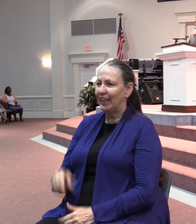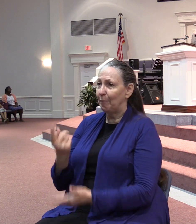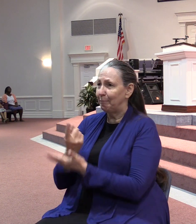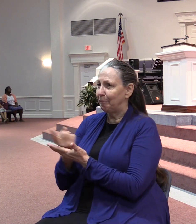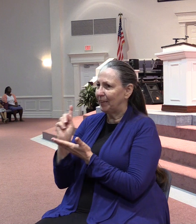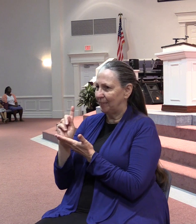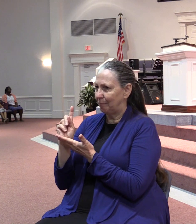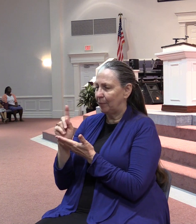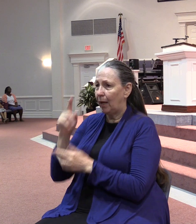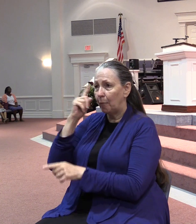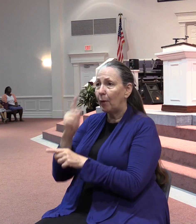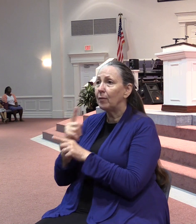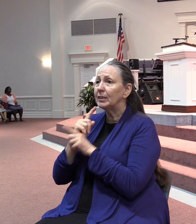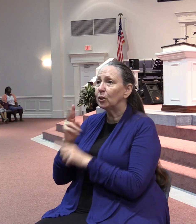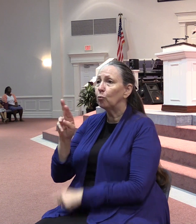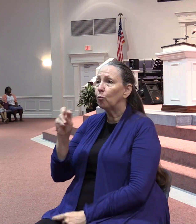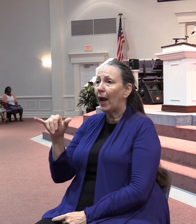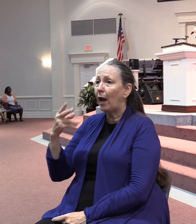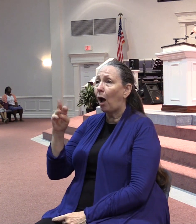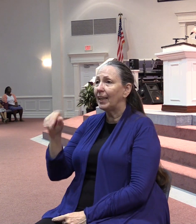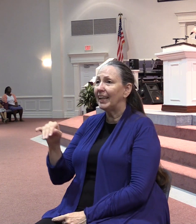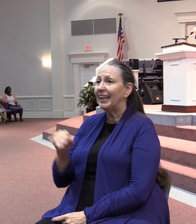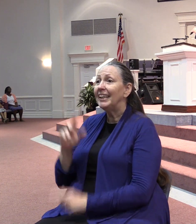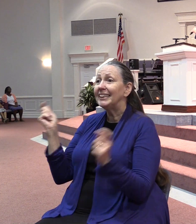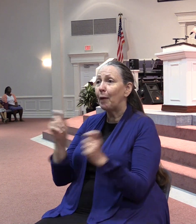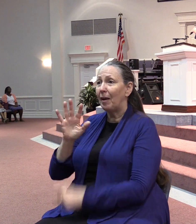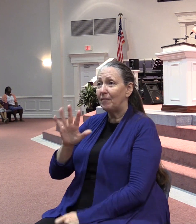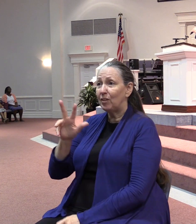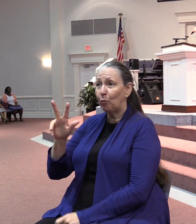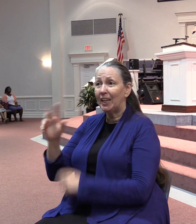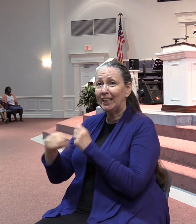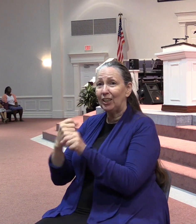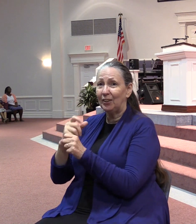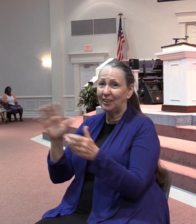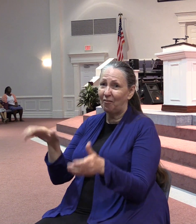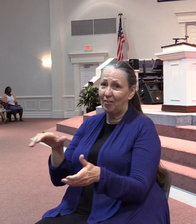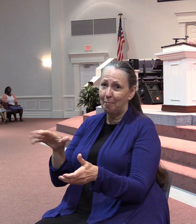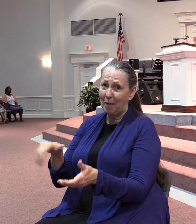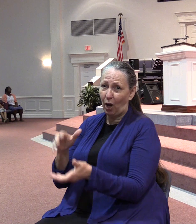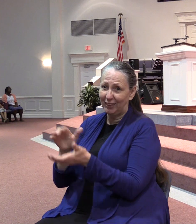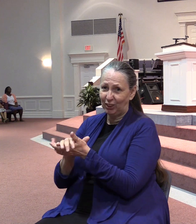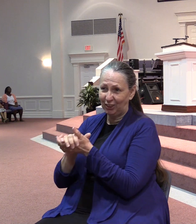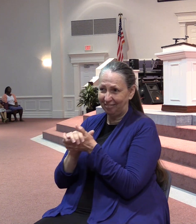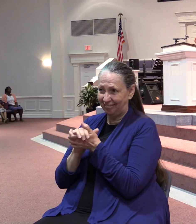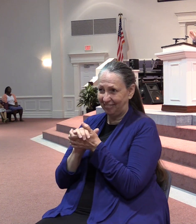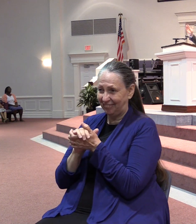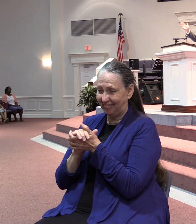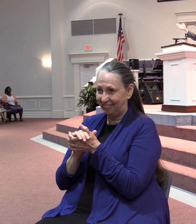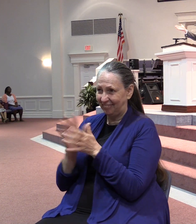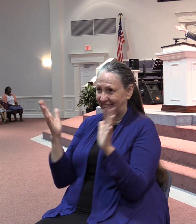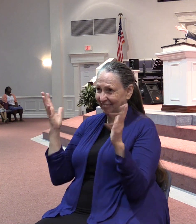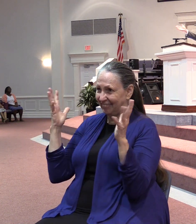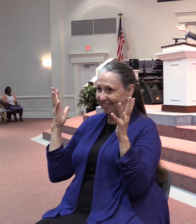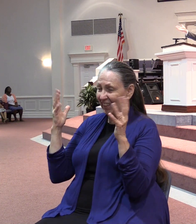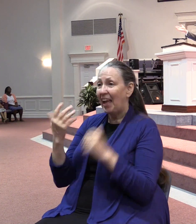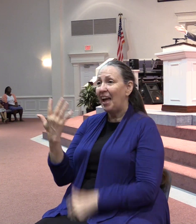week, Brother and Sister Ray Holly celebrated 53 years, I think. So the last 5 minutes has been brought